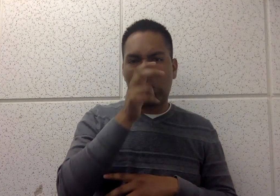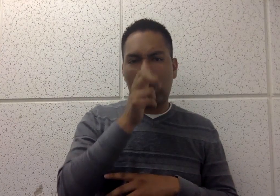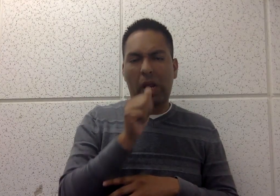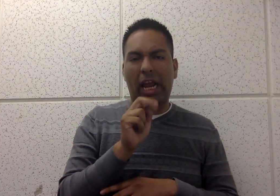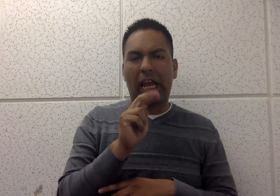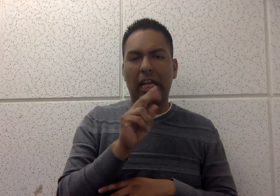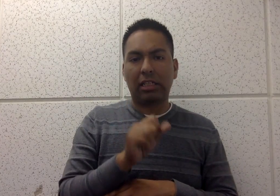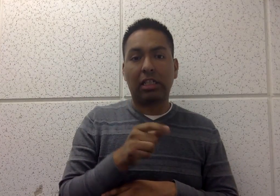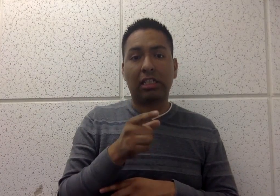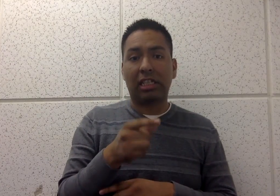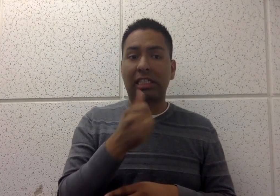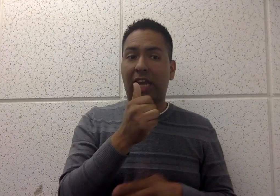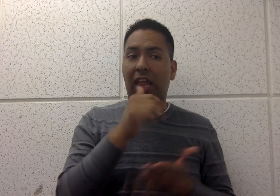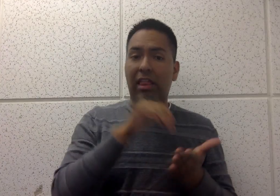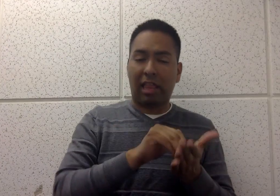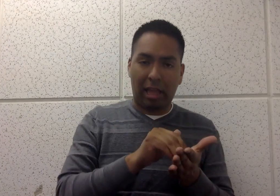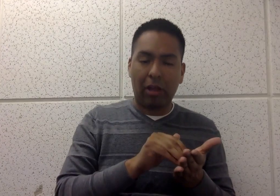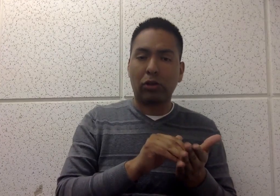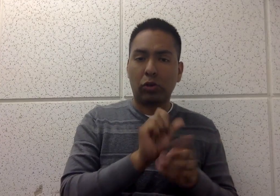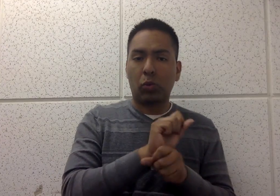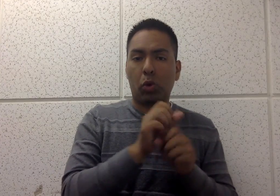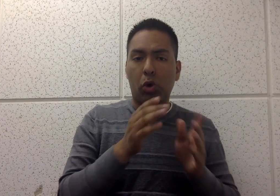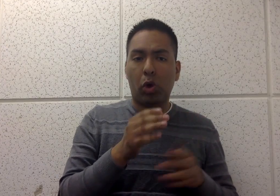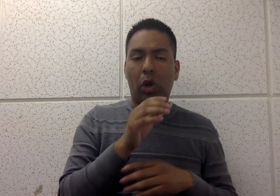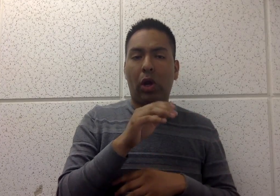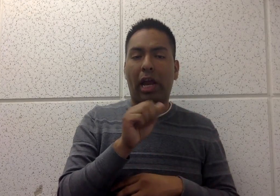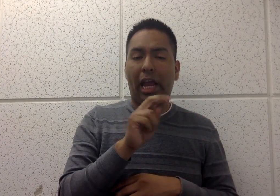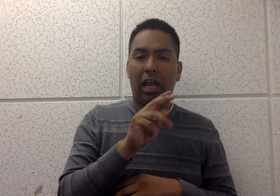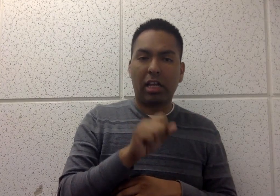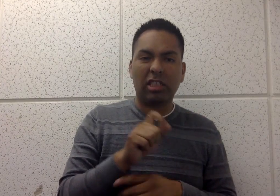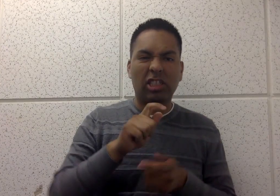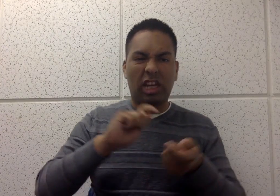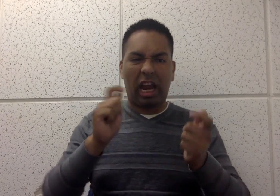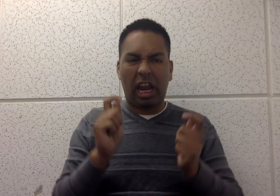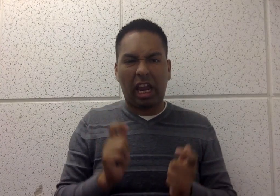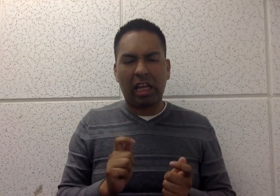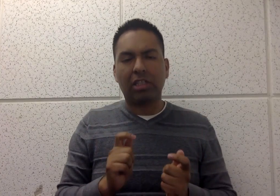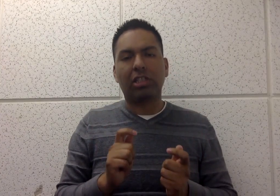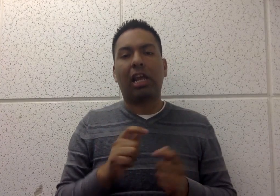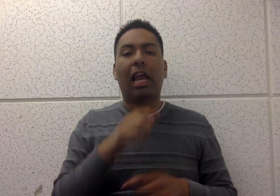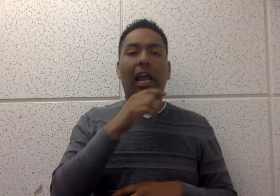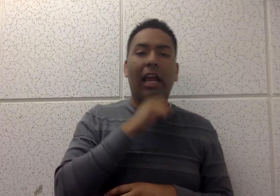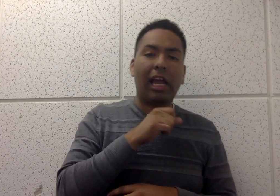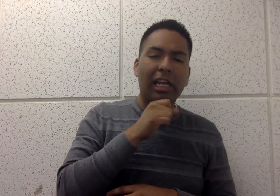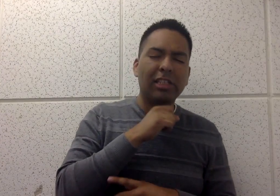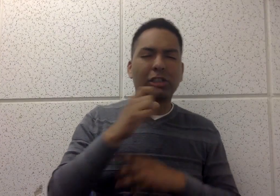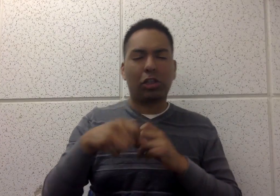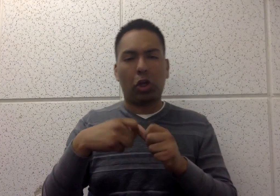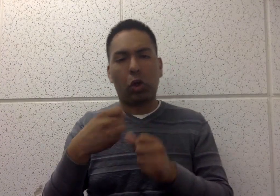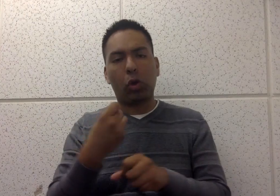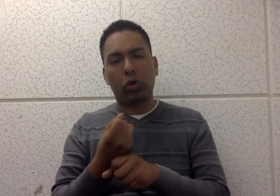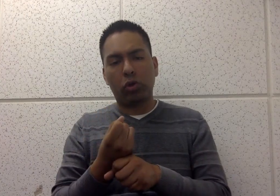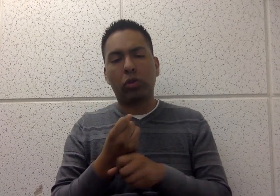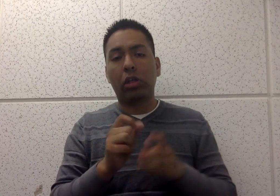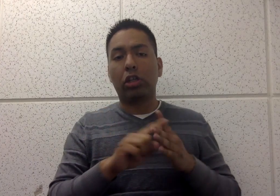worker ants, changes as a function of colony age in years. So it starts out with 0 ants, just the founding queen,